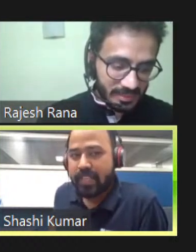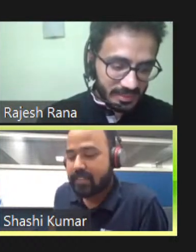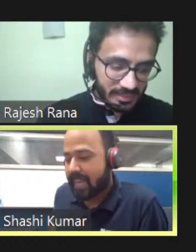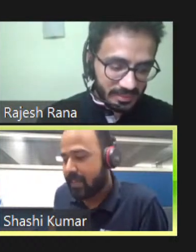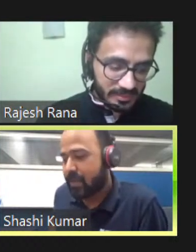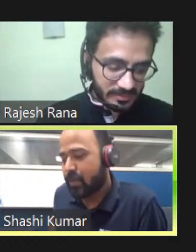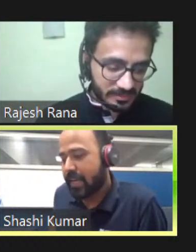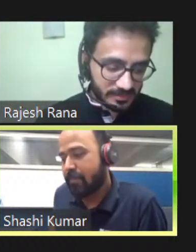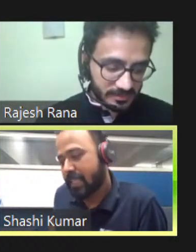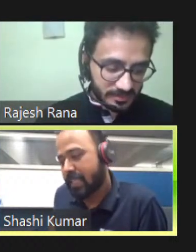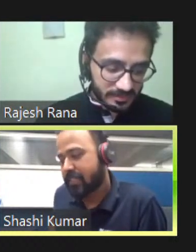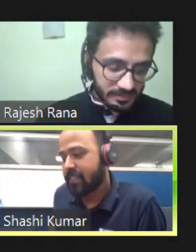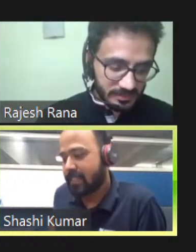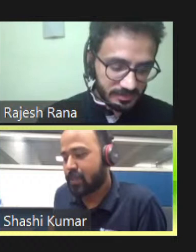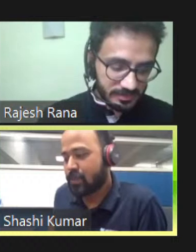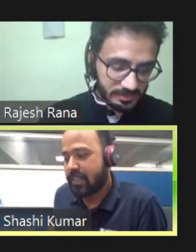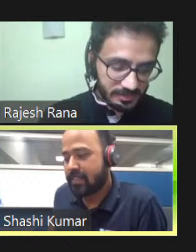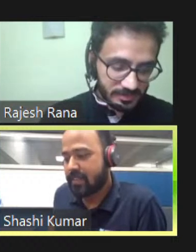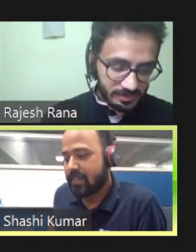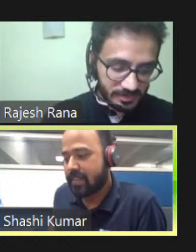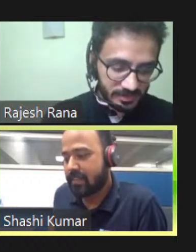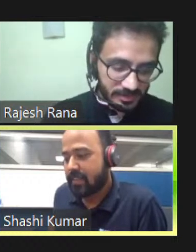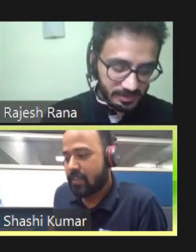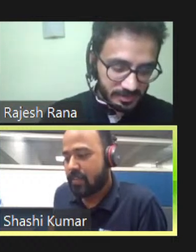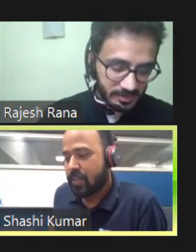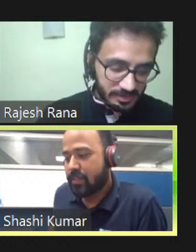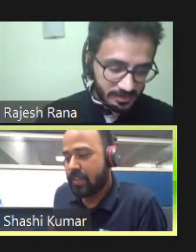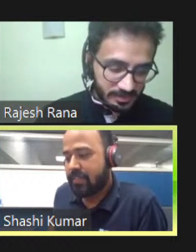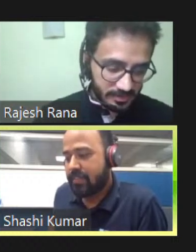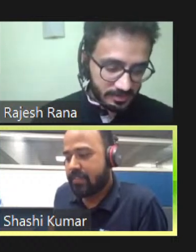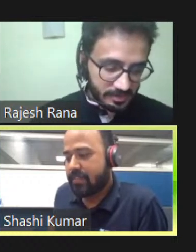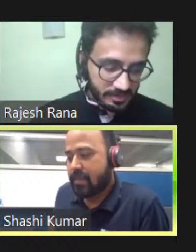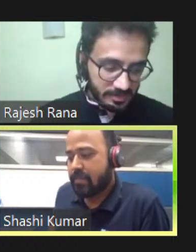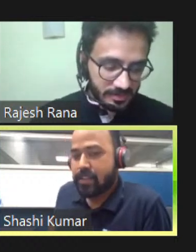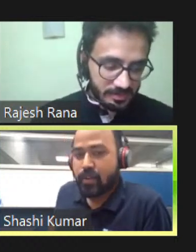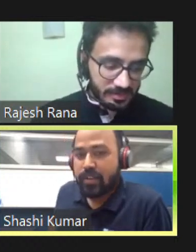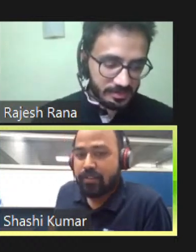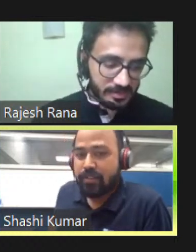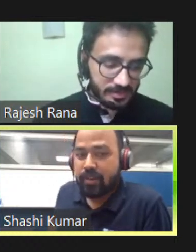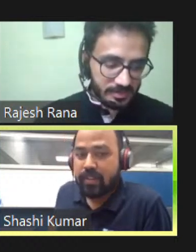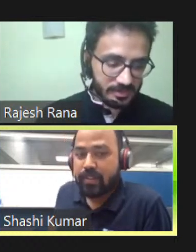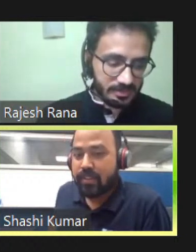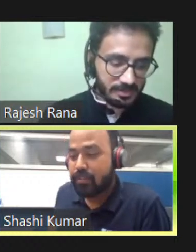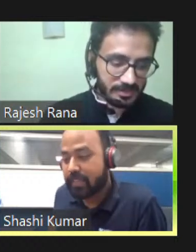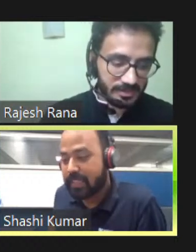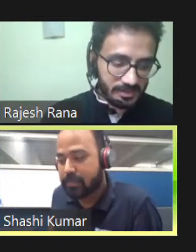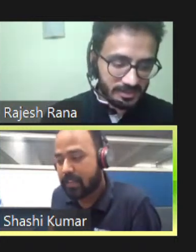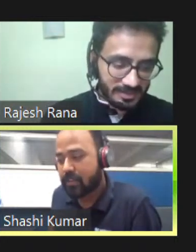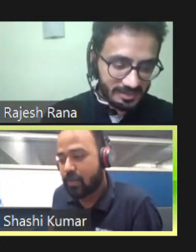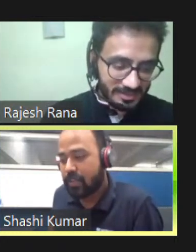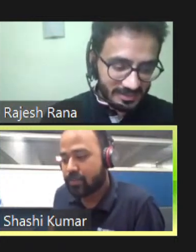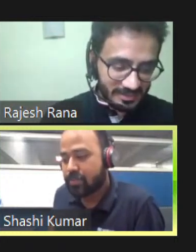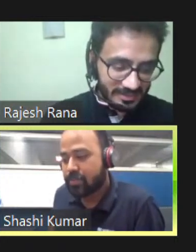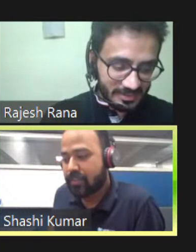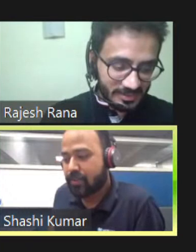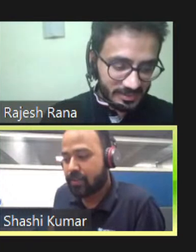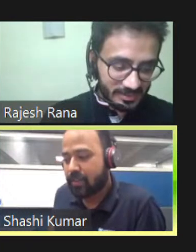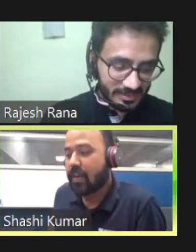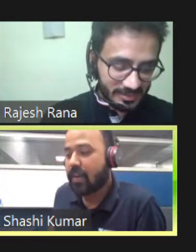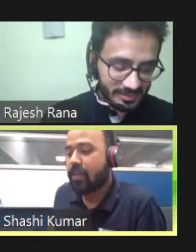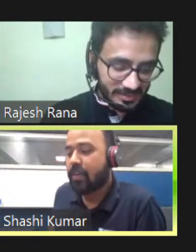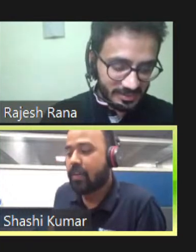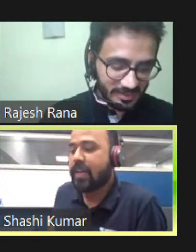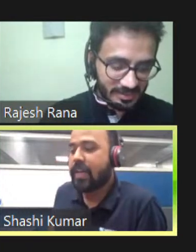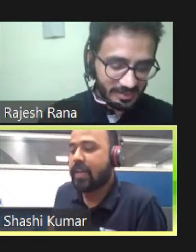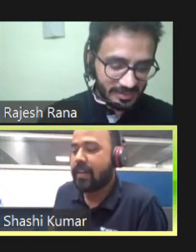one is thank you and please. Yes, 2 signs are there. Vasudev Ramya. Sorry for what? Sorry for which part? 1, 2, 3, 4.